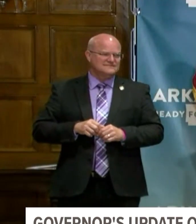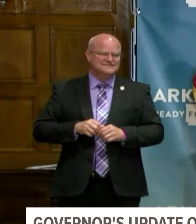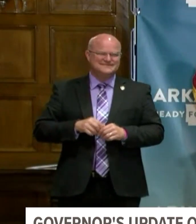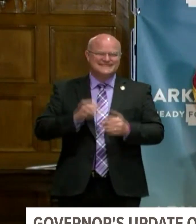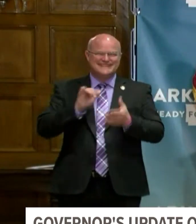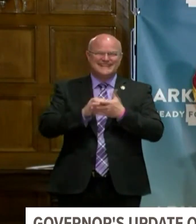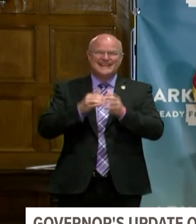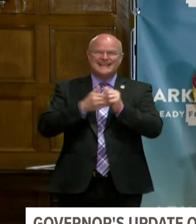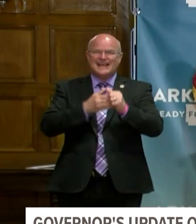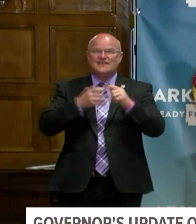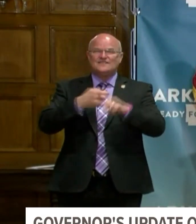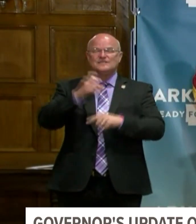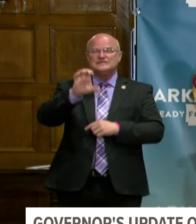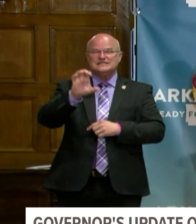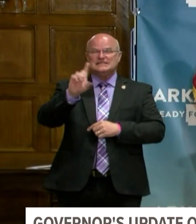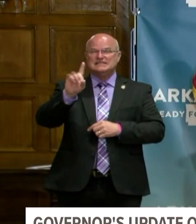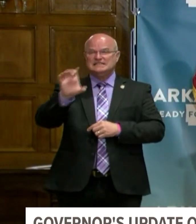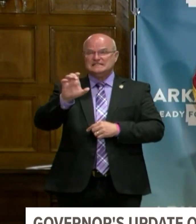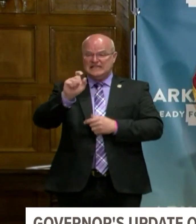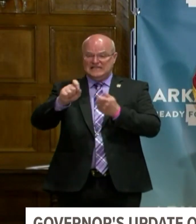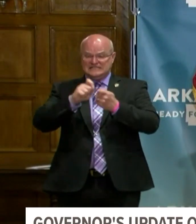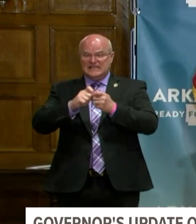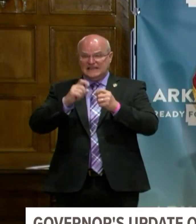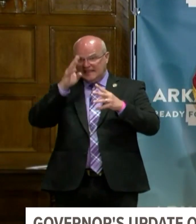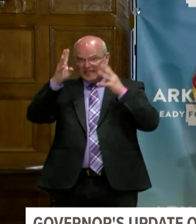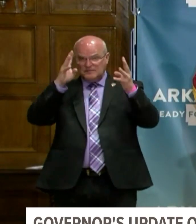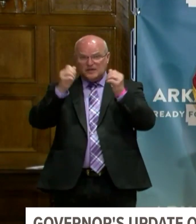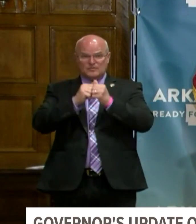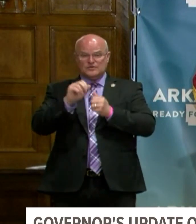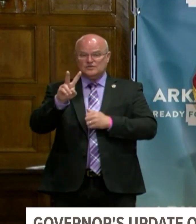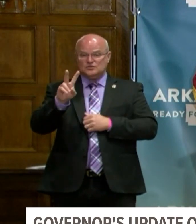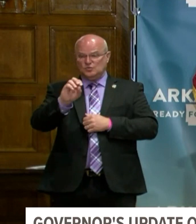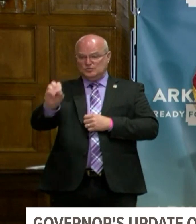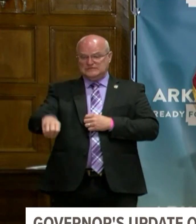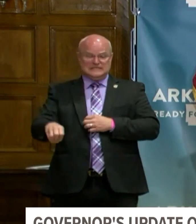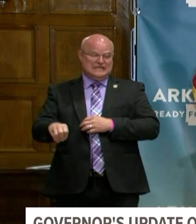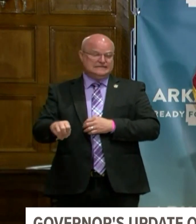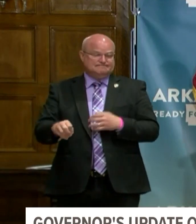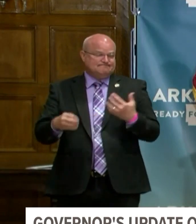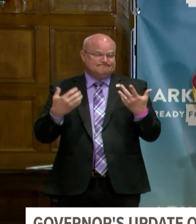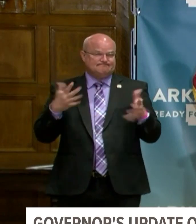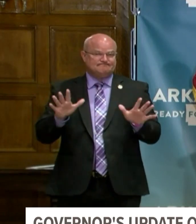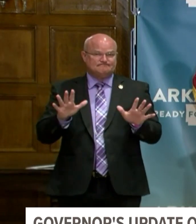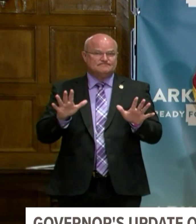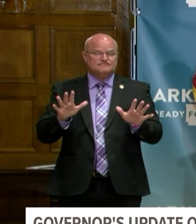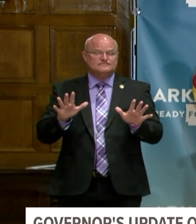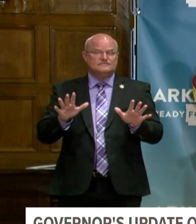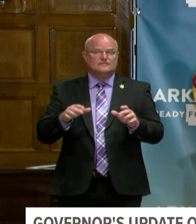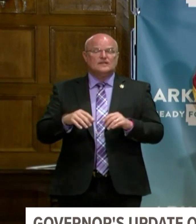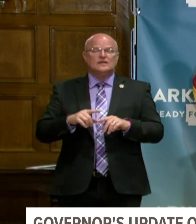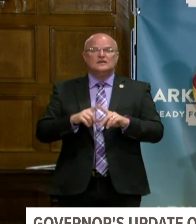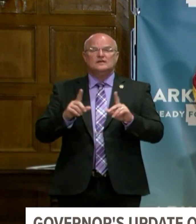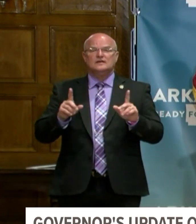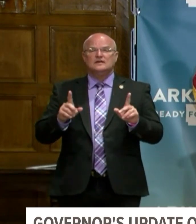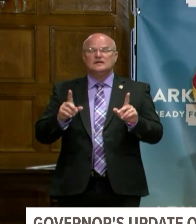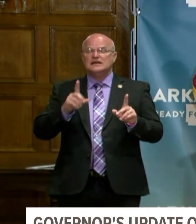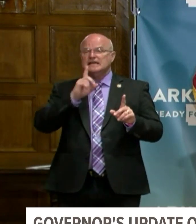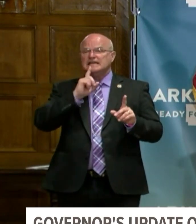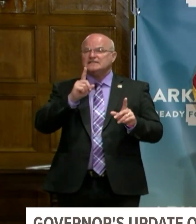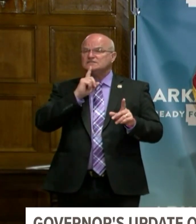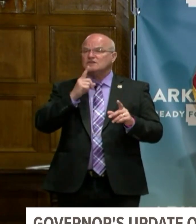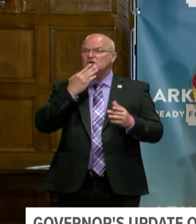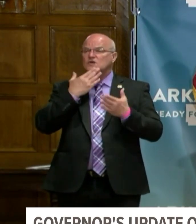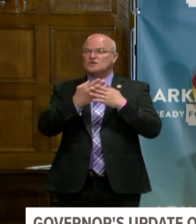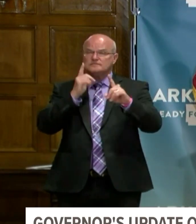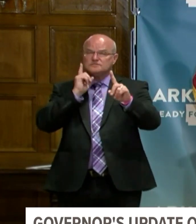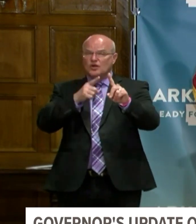That is guidance from the CDC. Exactly how they came up with the 2%, I can't speak for them. It's certainly